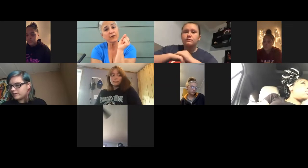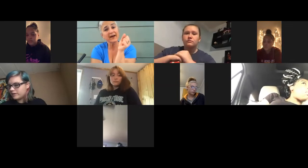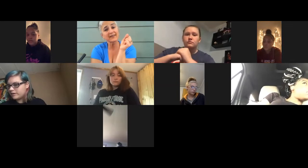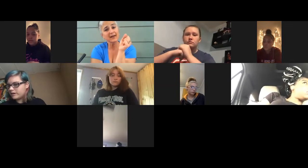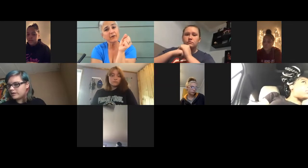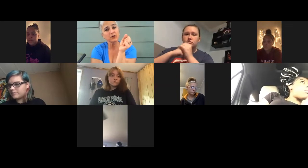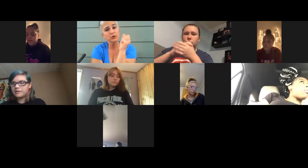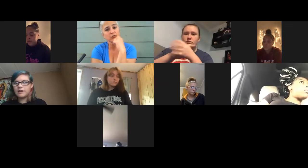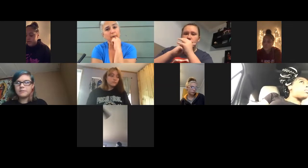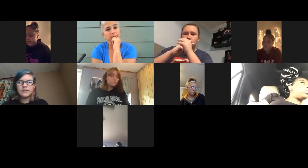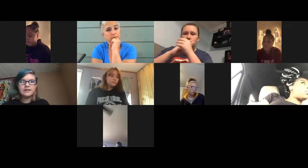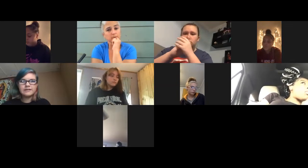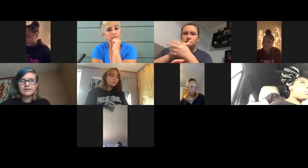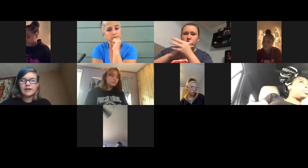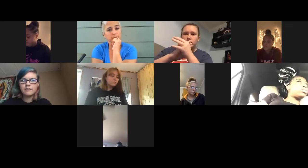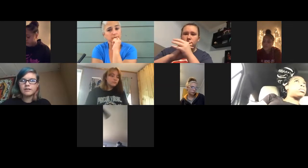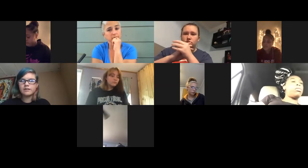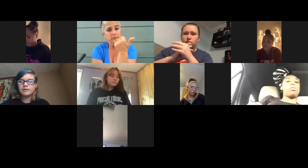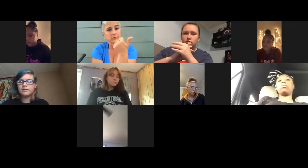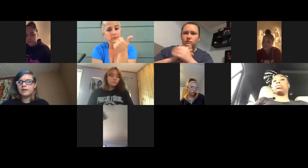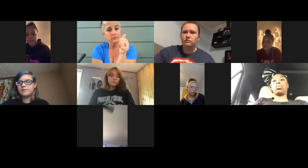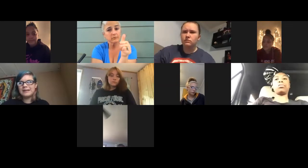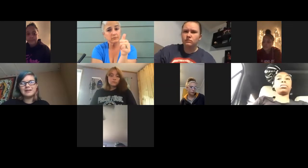does offer ASL for dual enrollment,